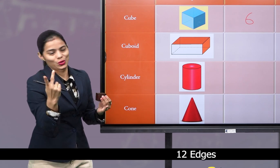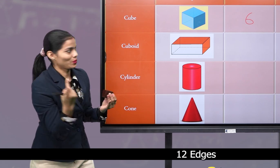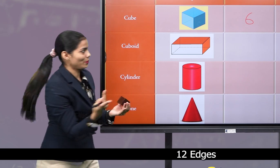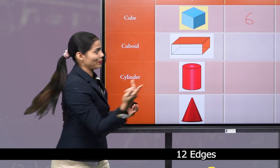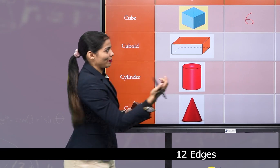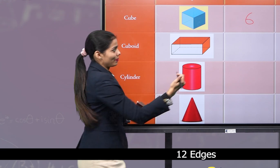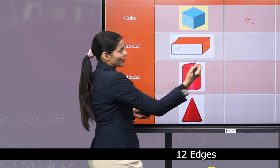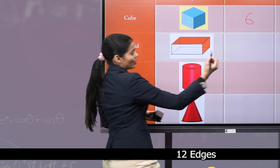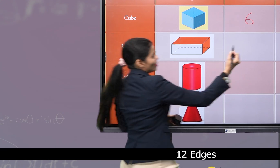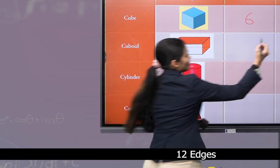12 edges,